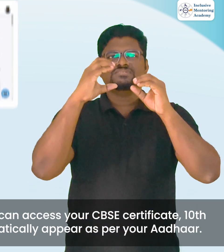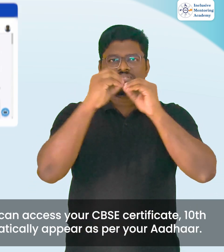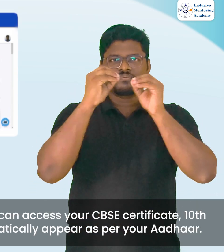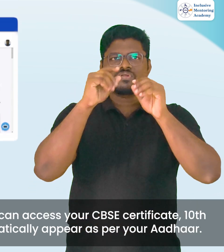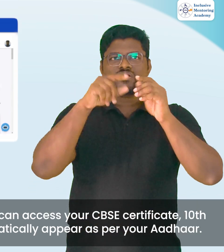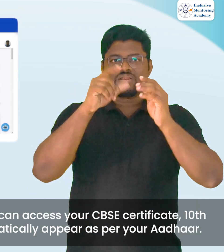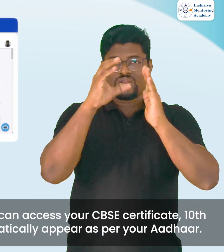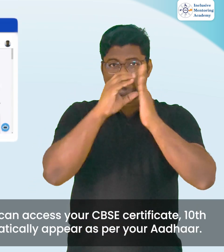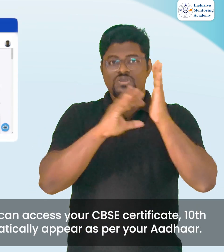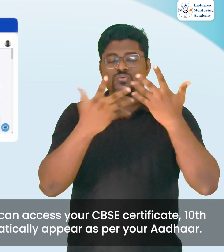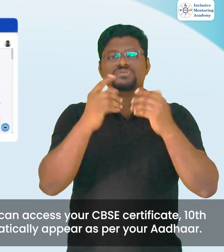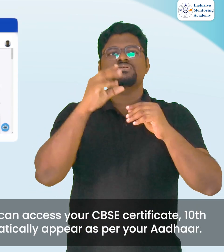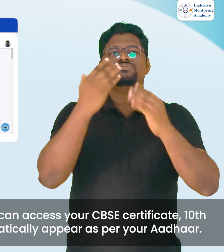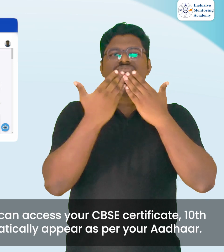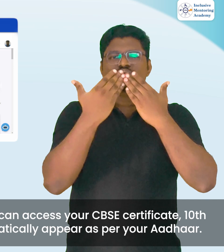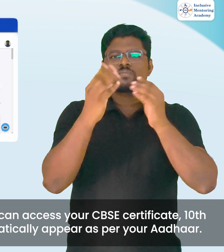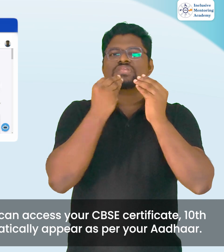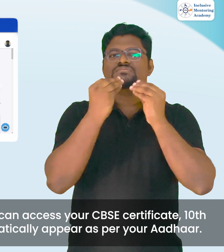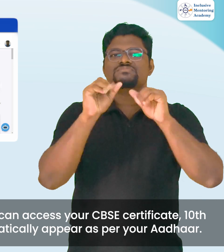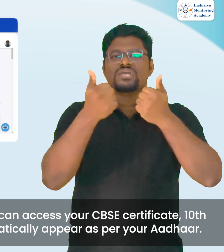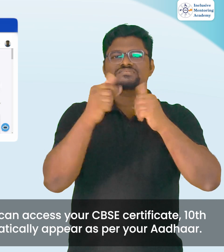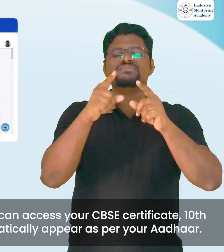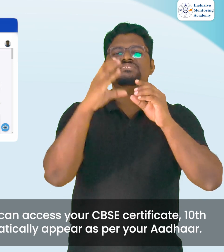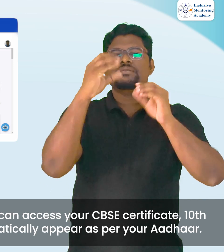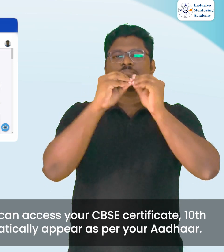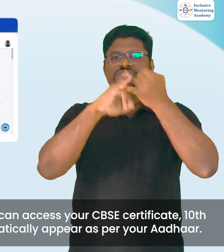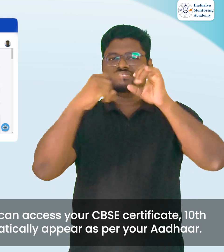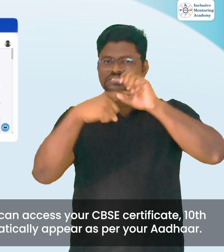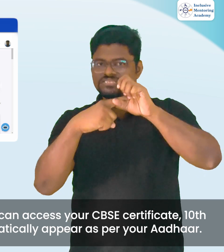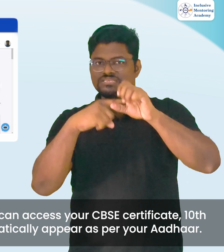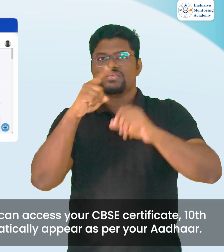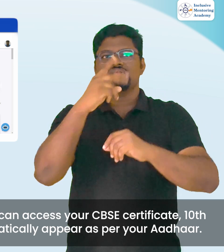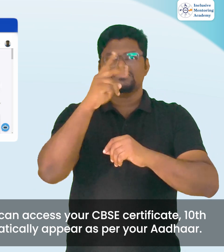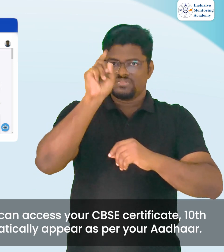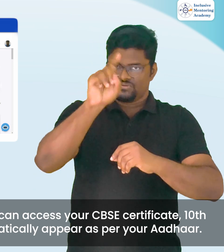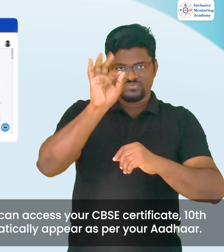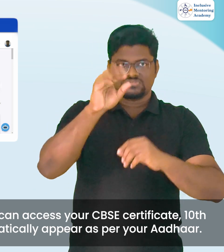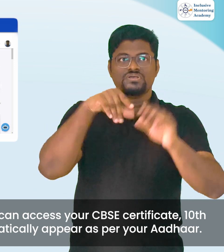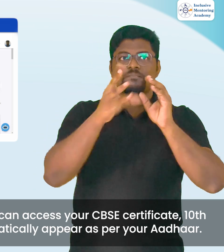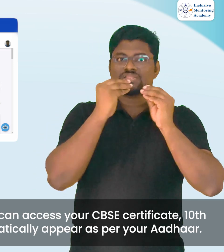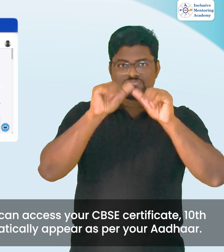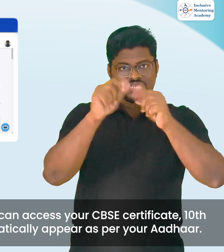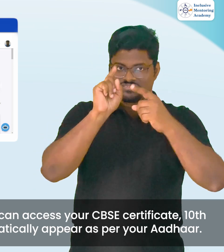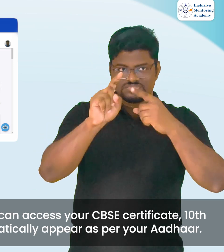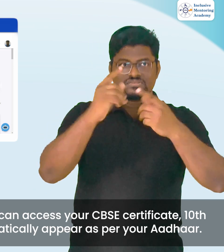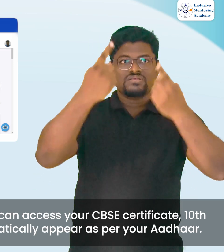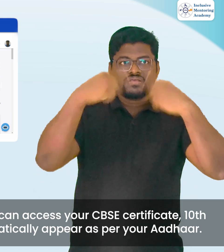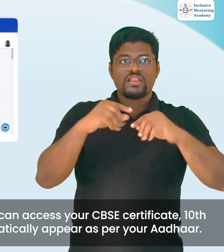Getting documents in DigiLocker: you can access your CBSE certificate 10th mark sheet, and the name will automatically appear as per your